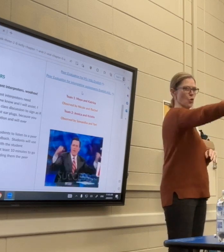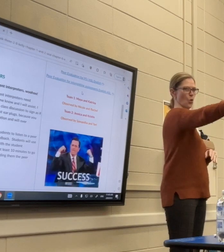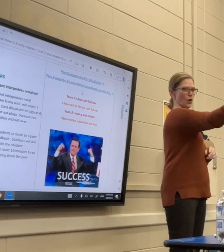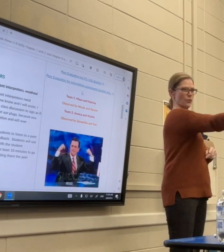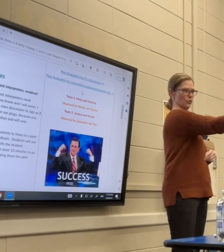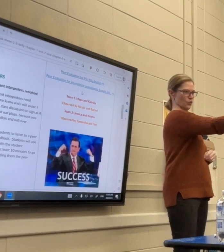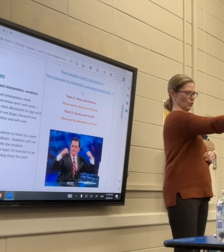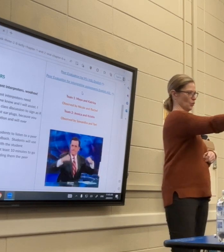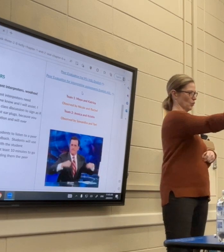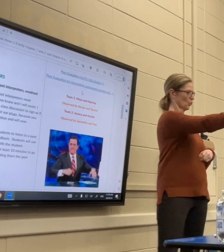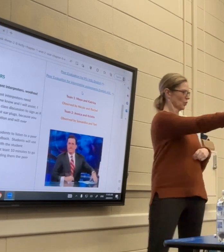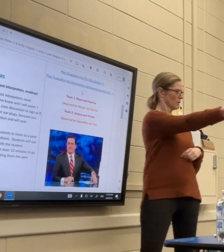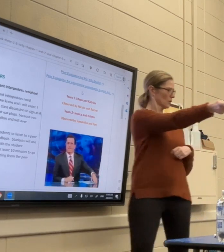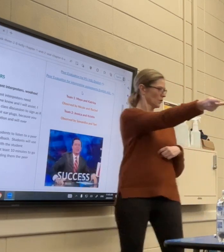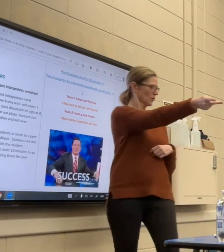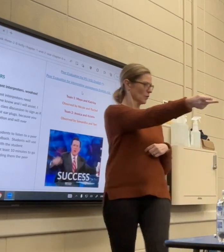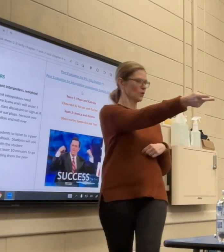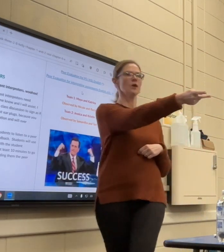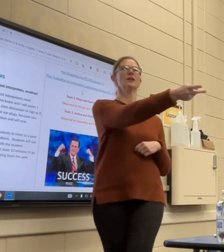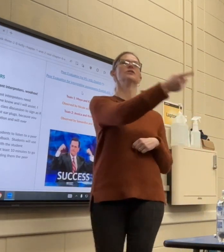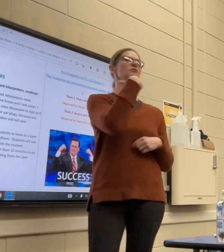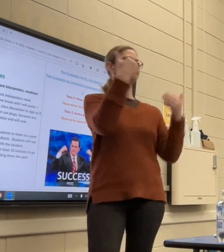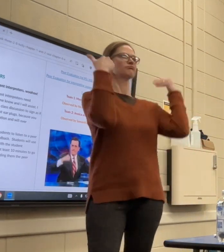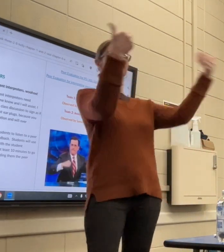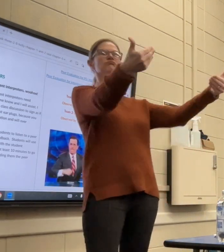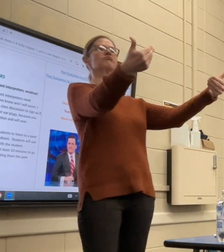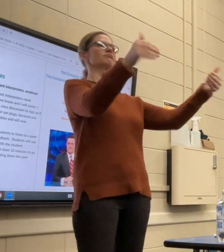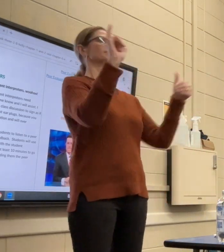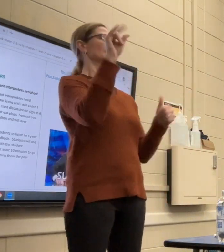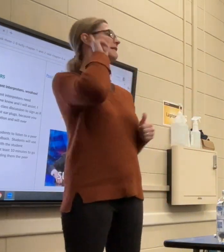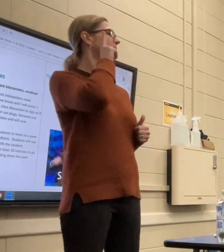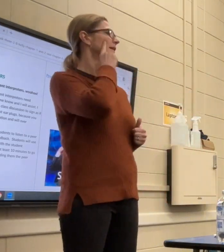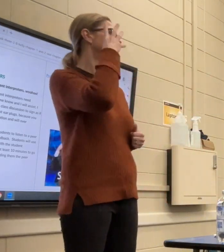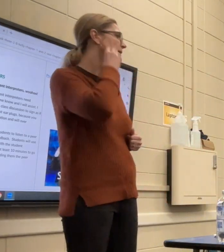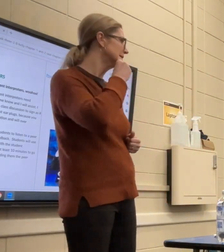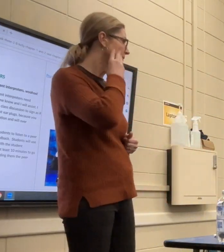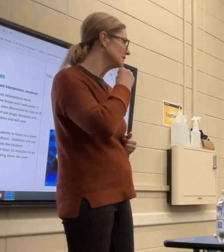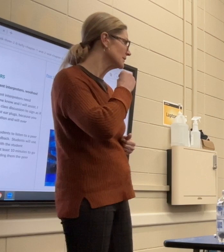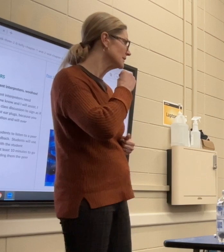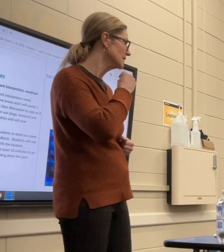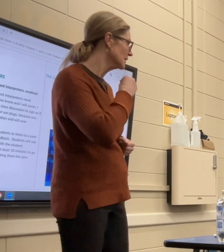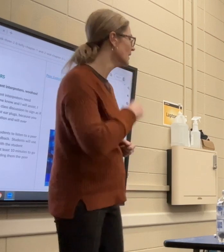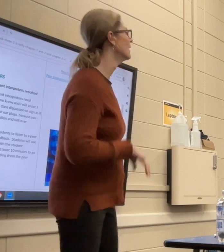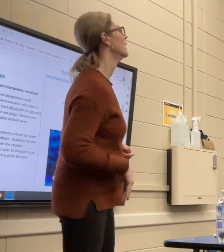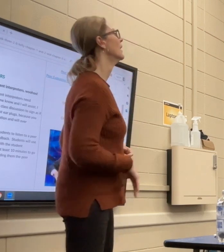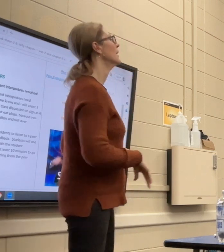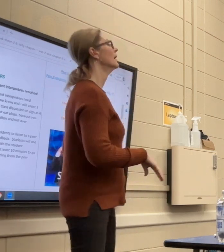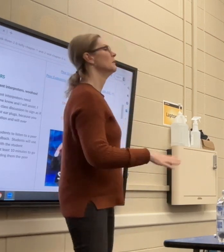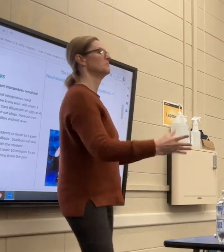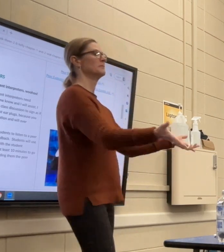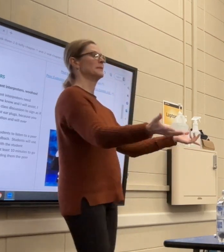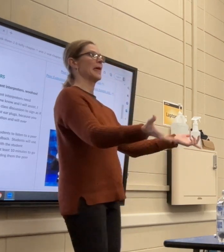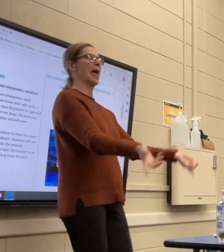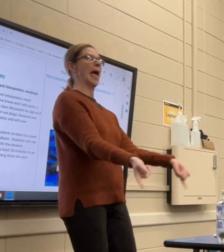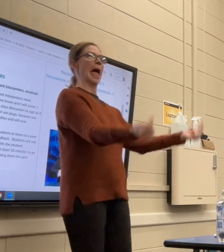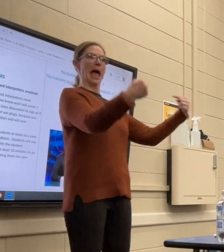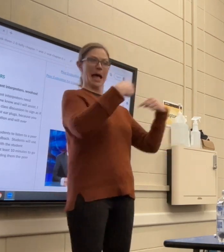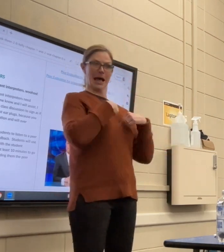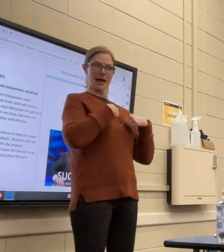at because they want to make sure that the interpreters are understanding them. I really want you to do your best to ignore them